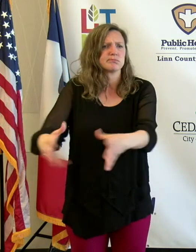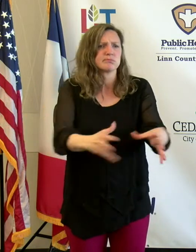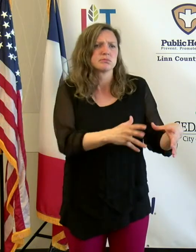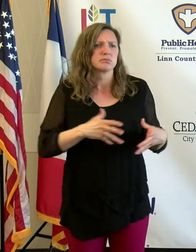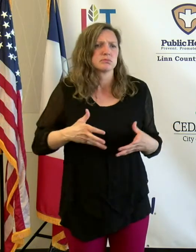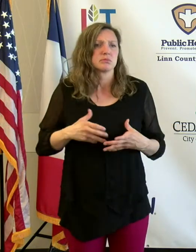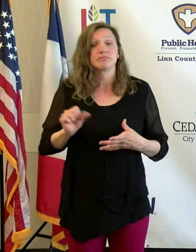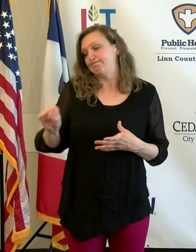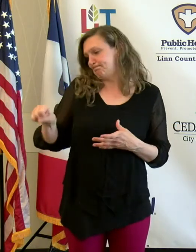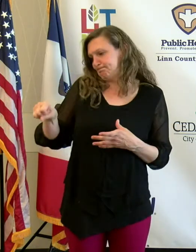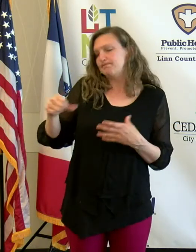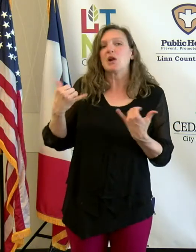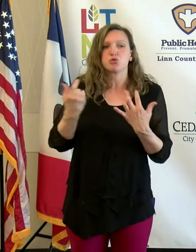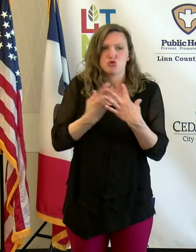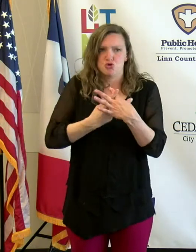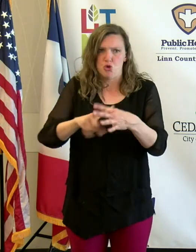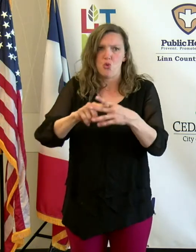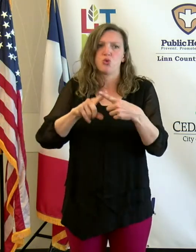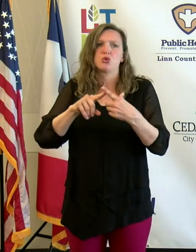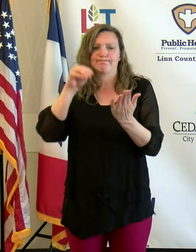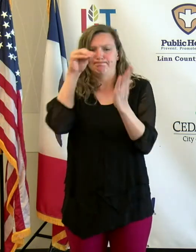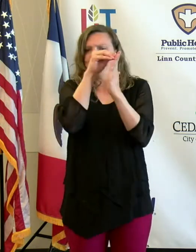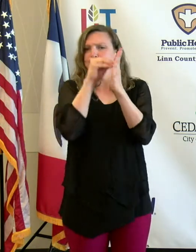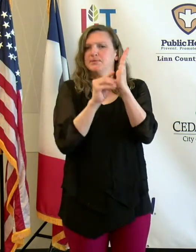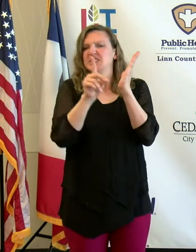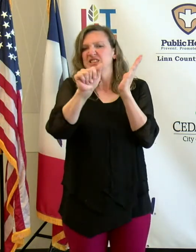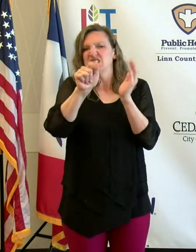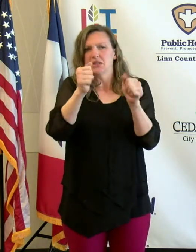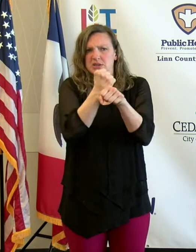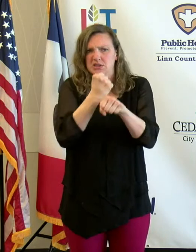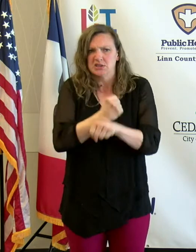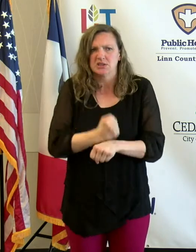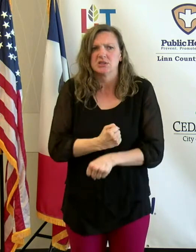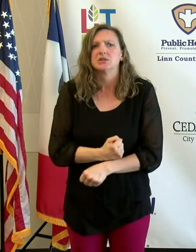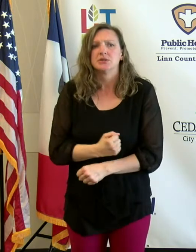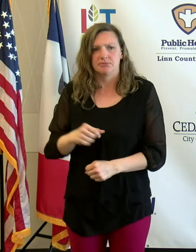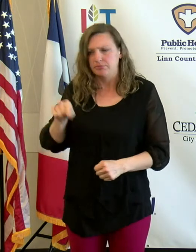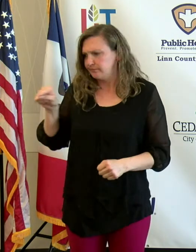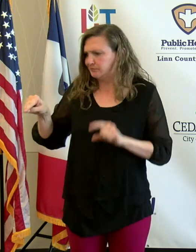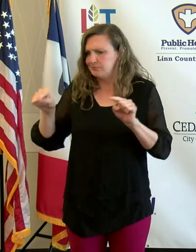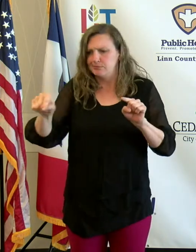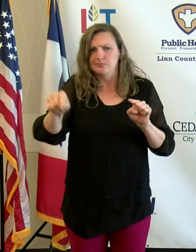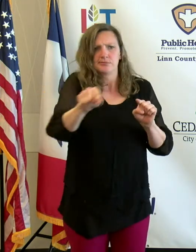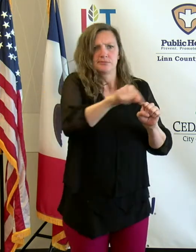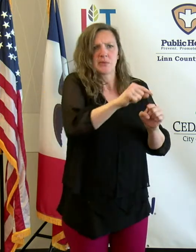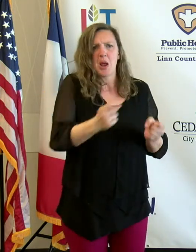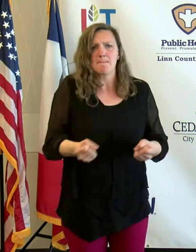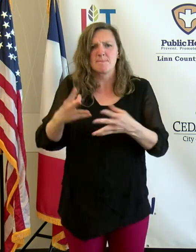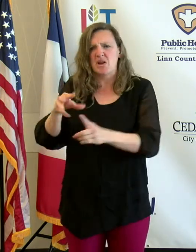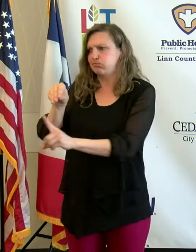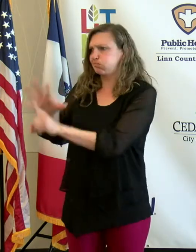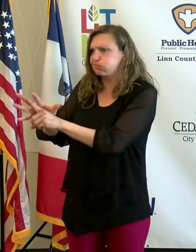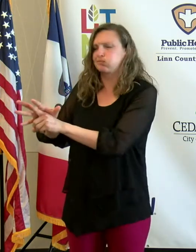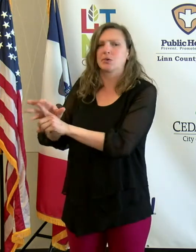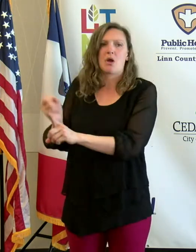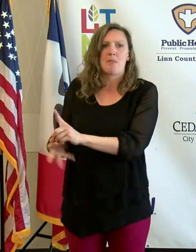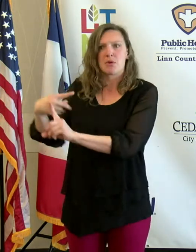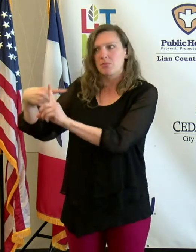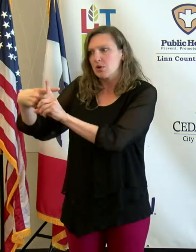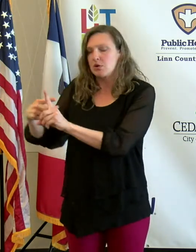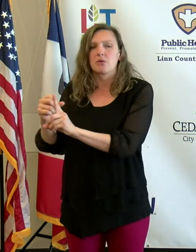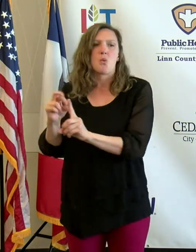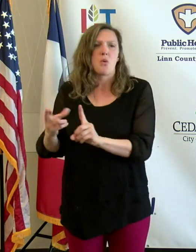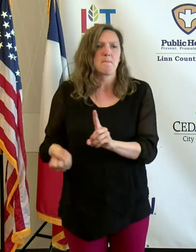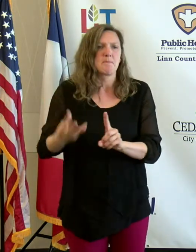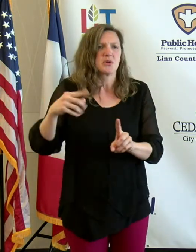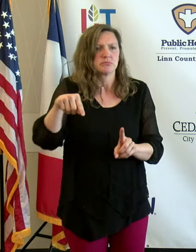of that data together. So yes, we are pulling all that data together, and once we have that more solidified, we can look at releasing that